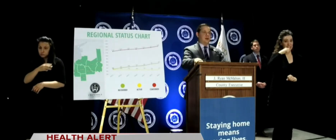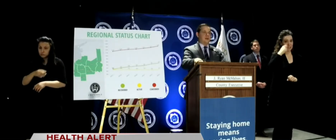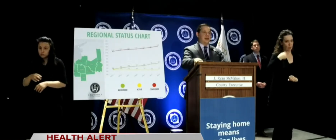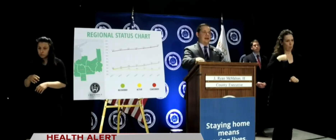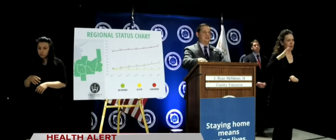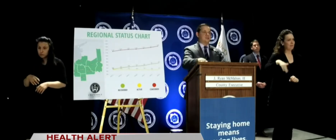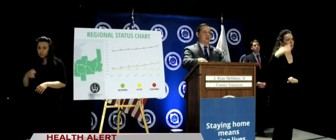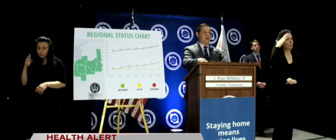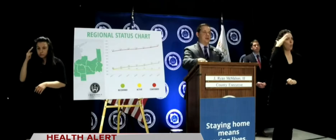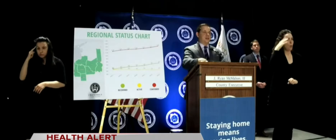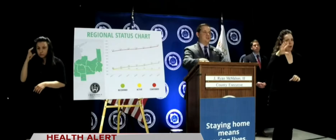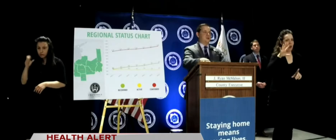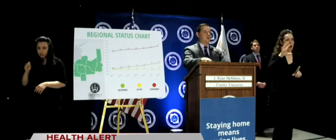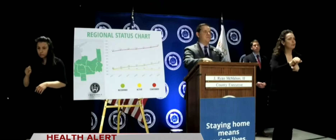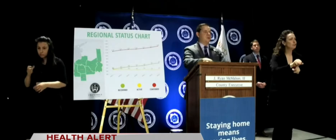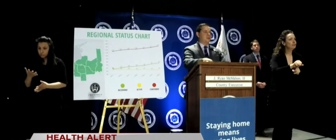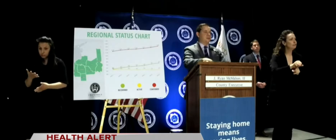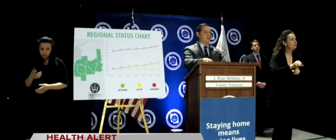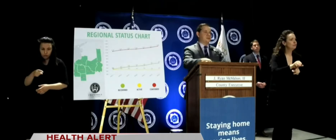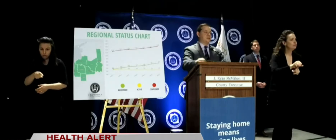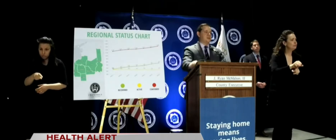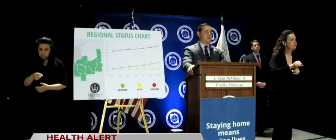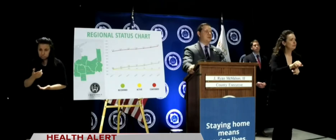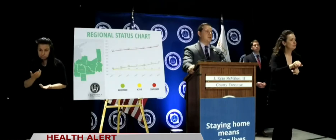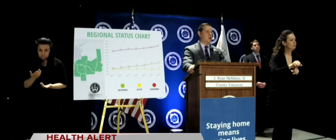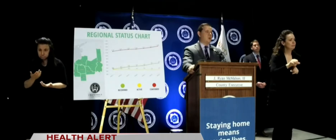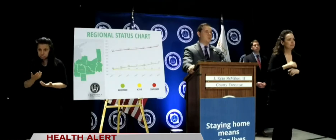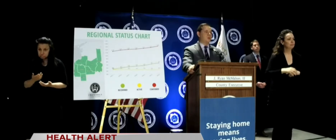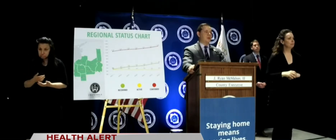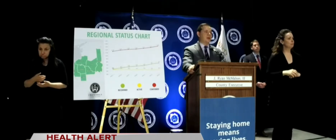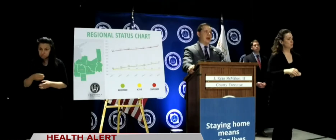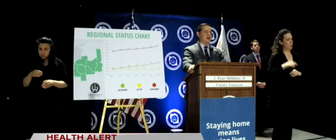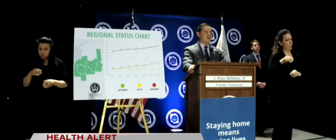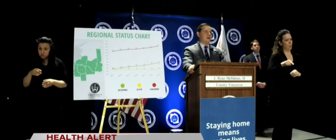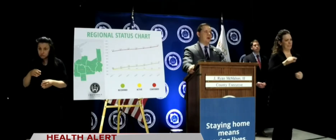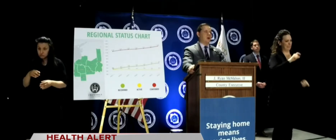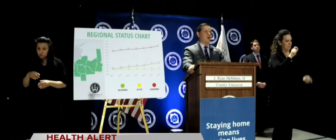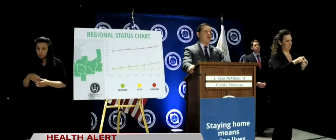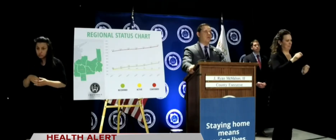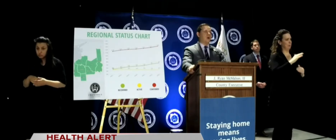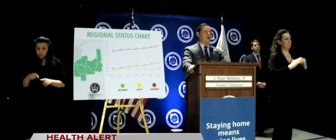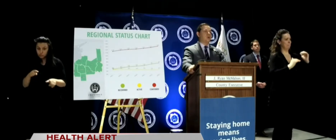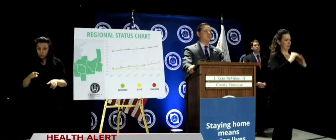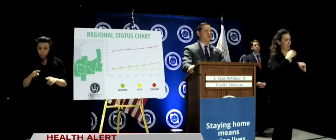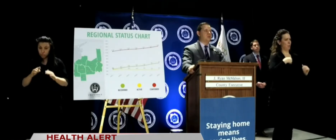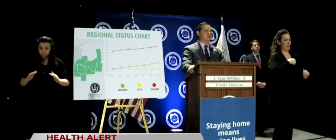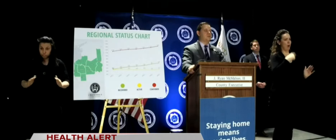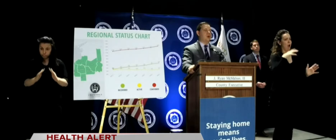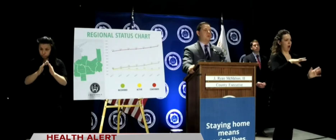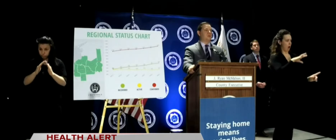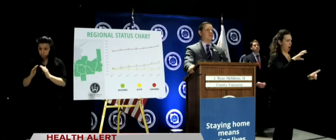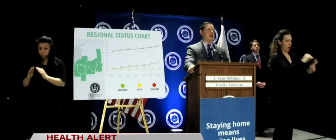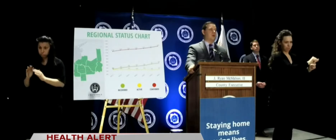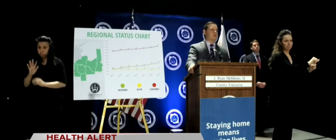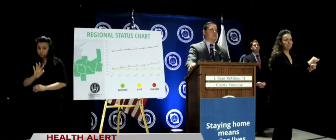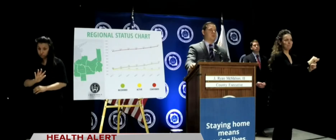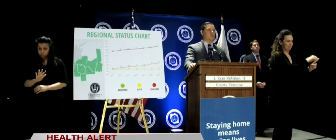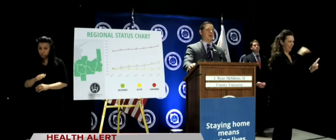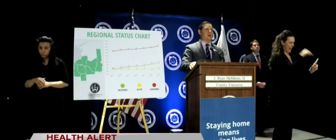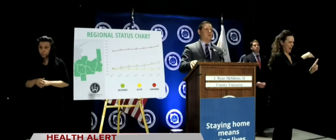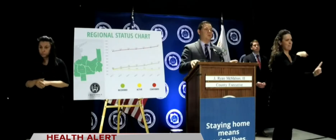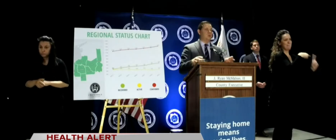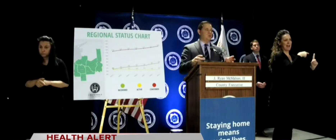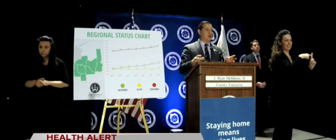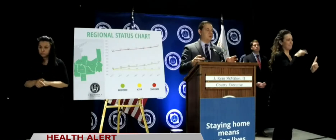are concentrated in certain buildings. So when we look at our overall community's fight with the virus, and we